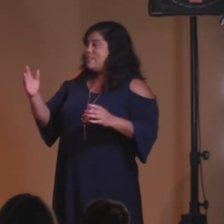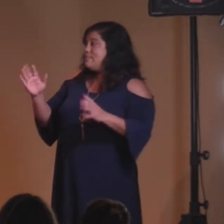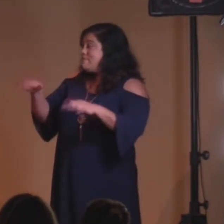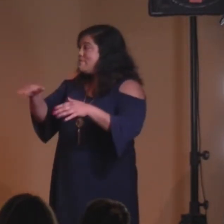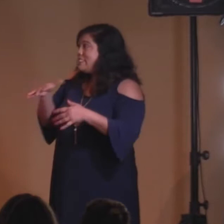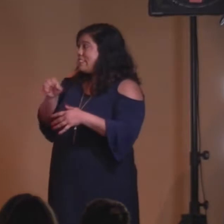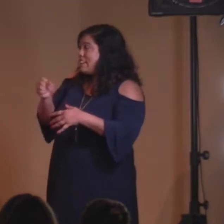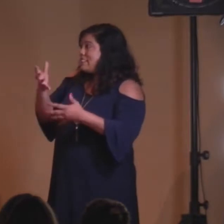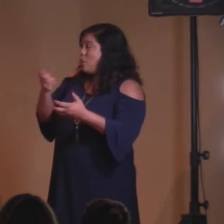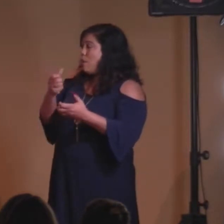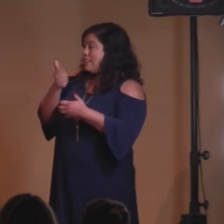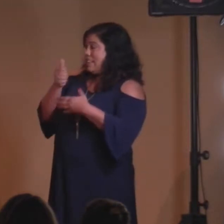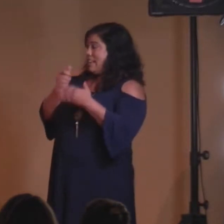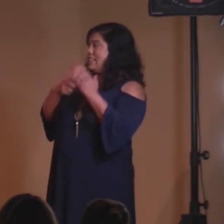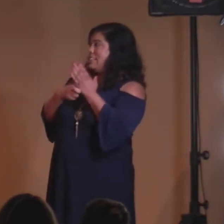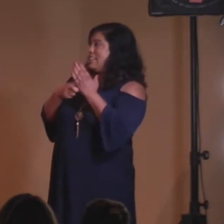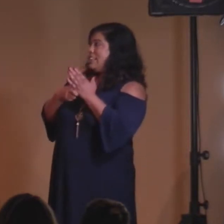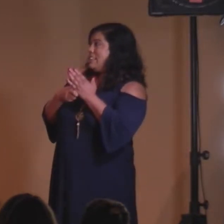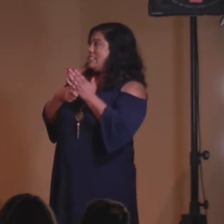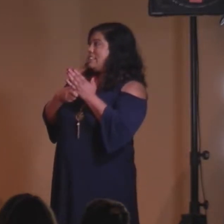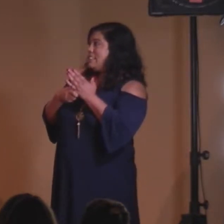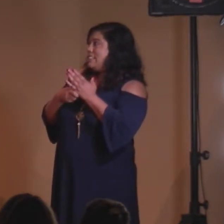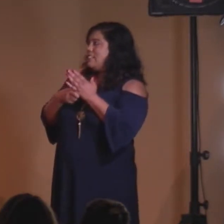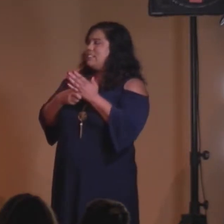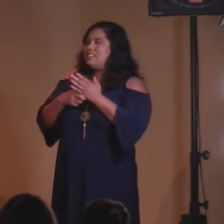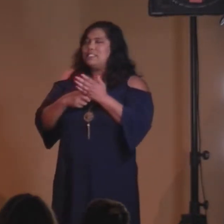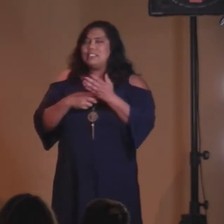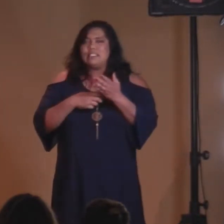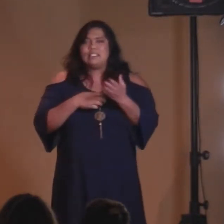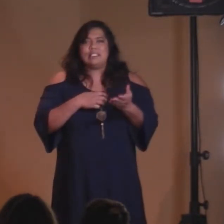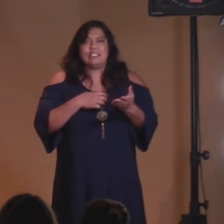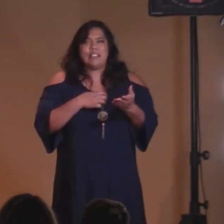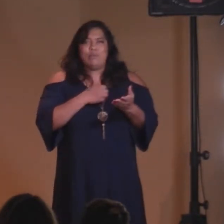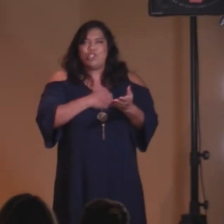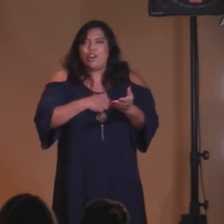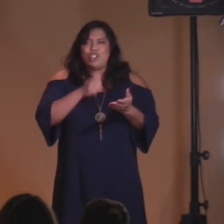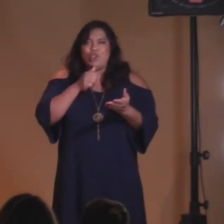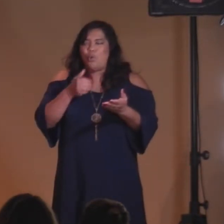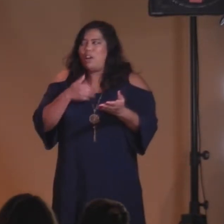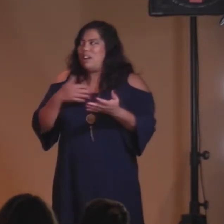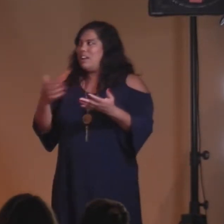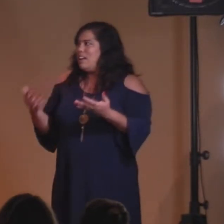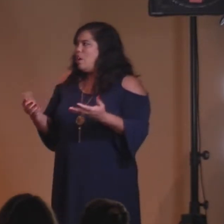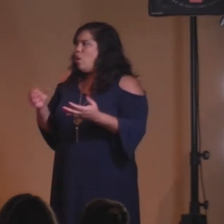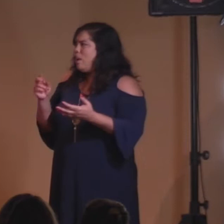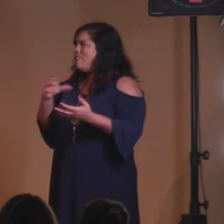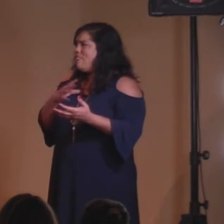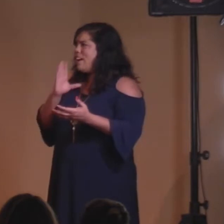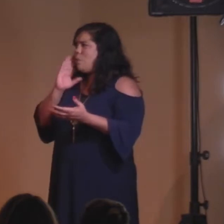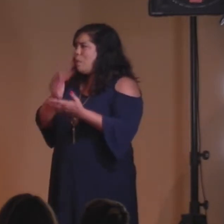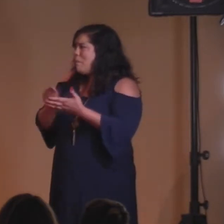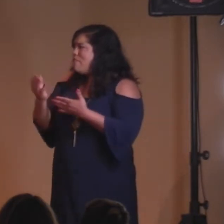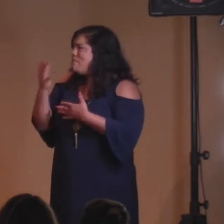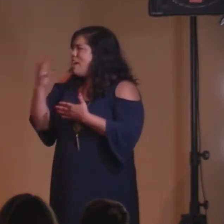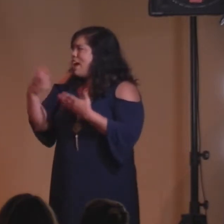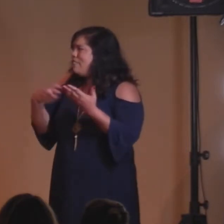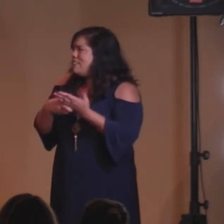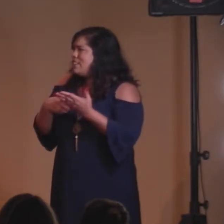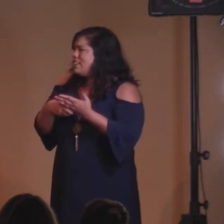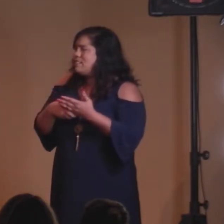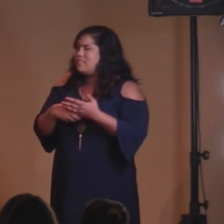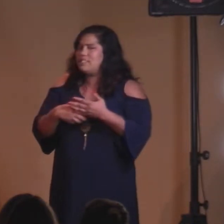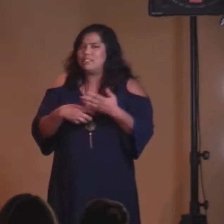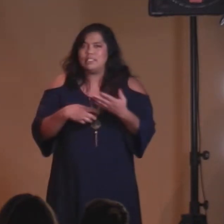to, oh, I'm so sorry, we don't have, I just, get five, no,